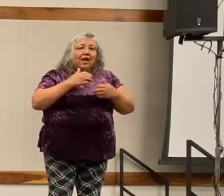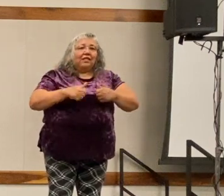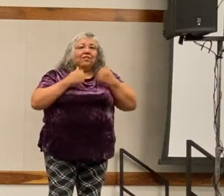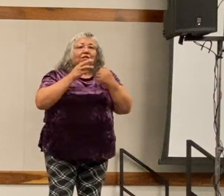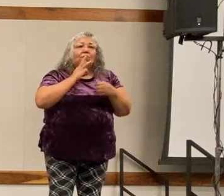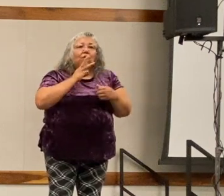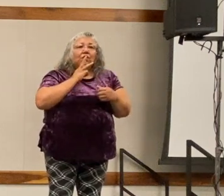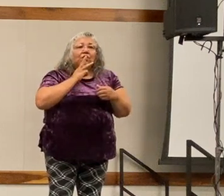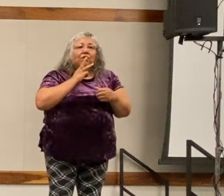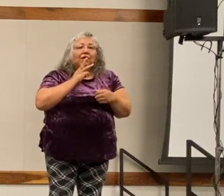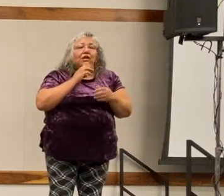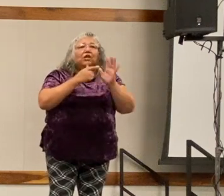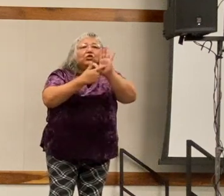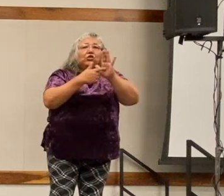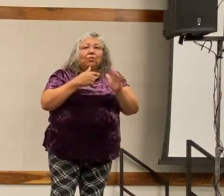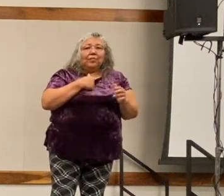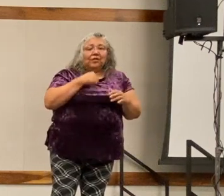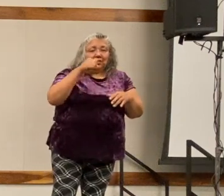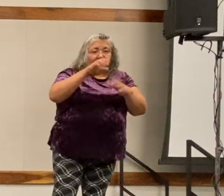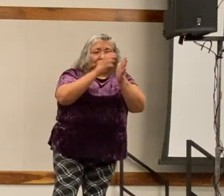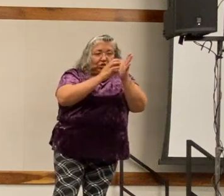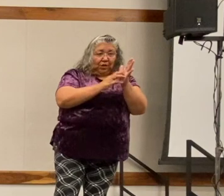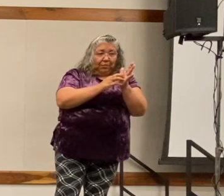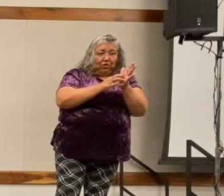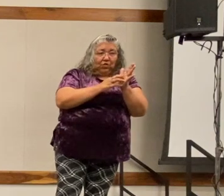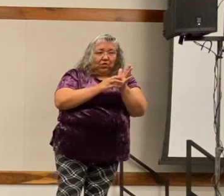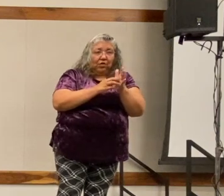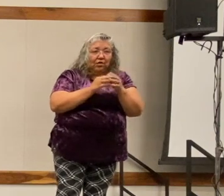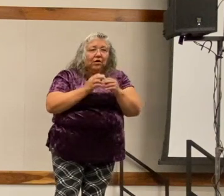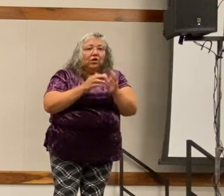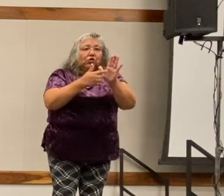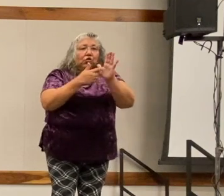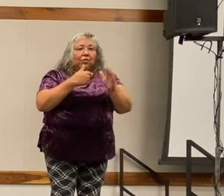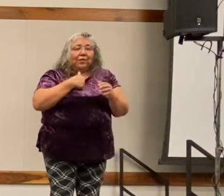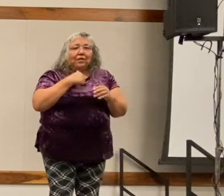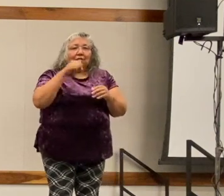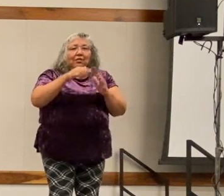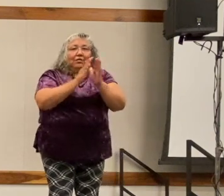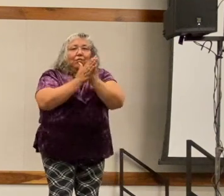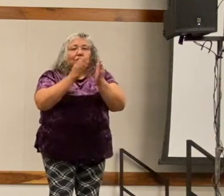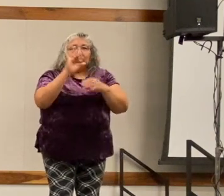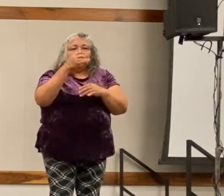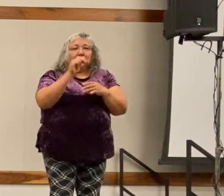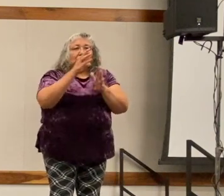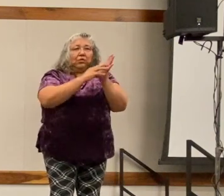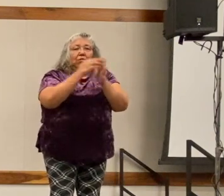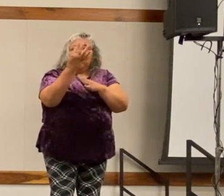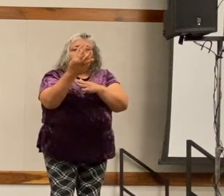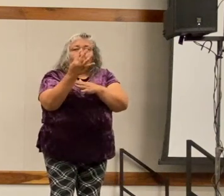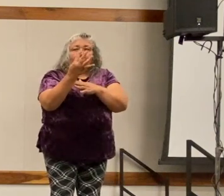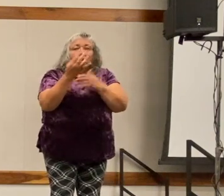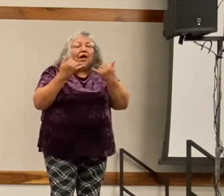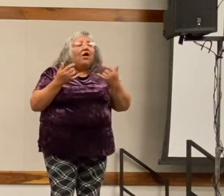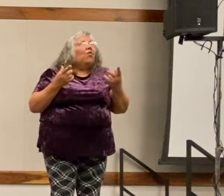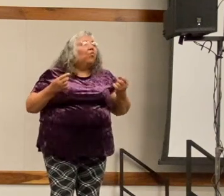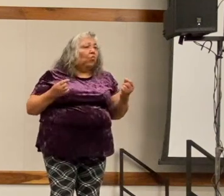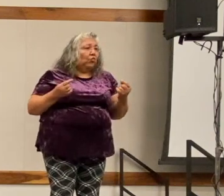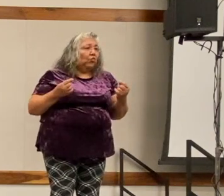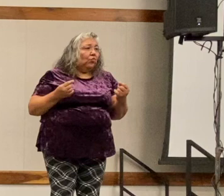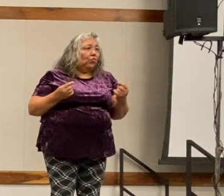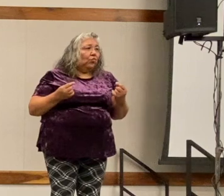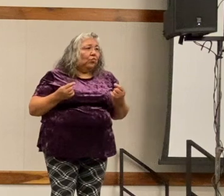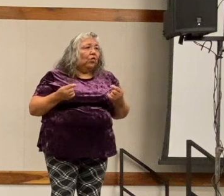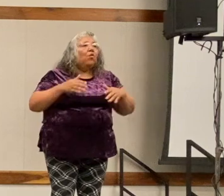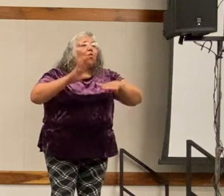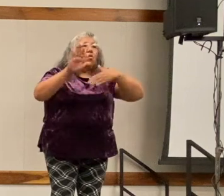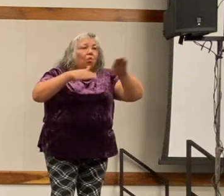water. And he showed me this chapter. He showed me this book in John chapter 4. So what I want to do is I want to walk